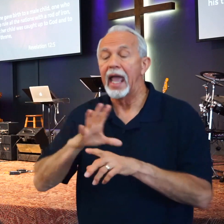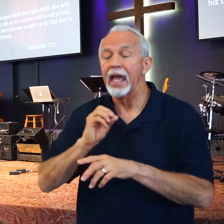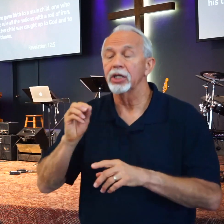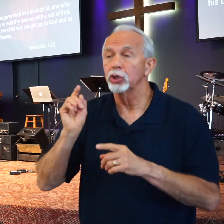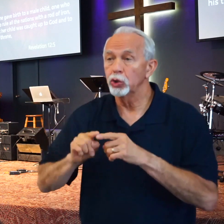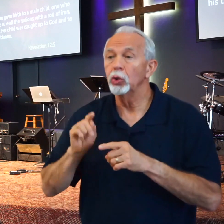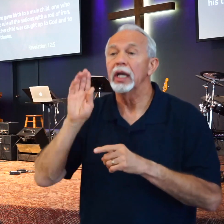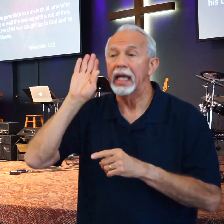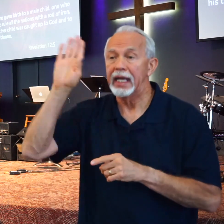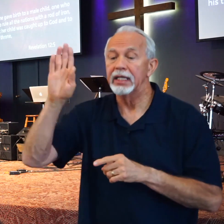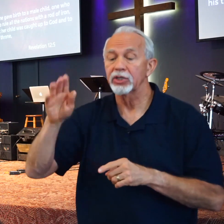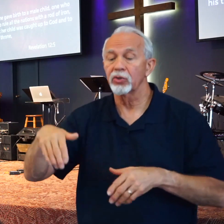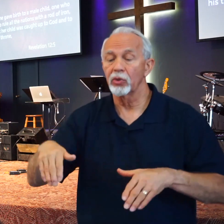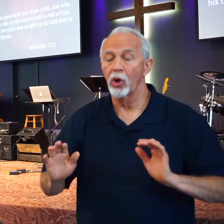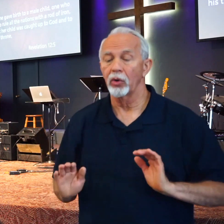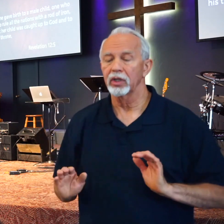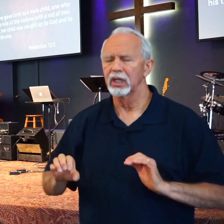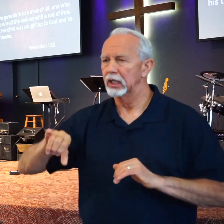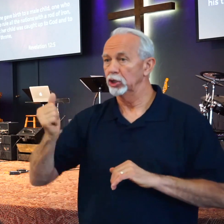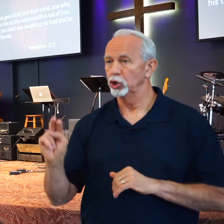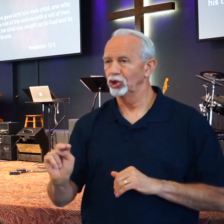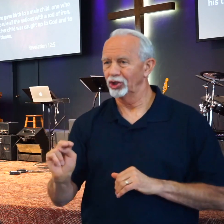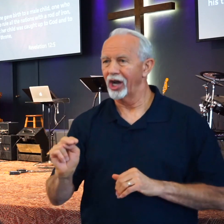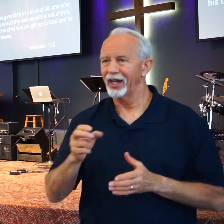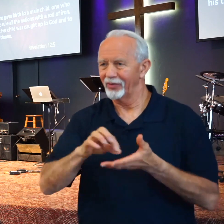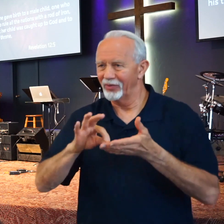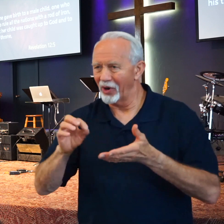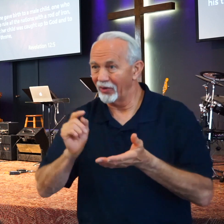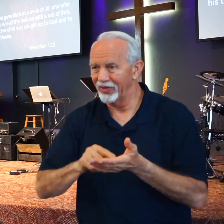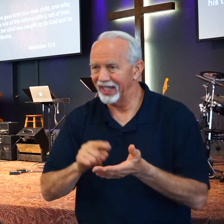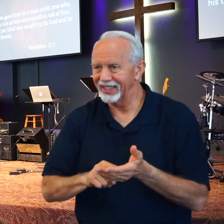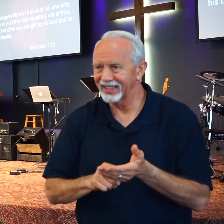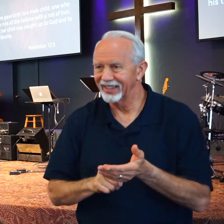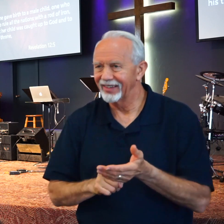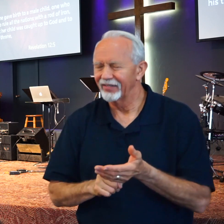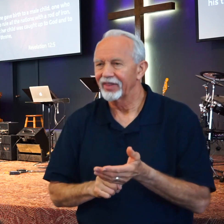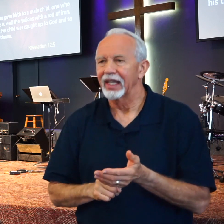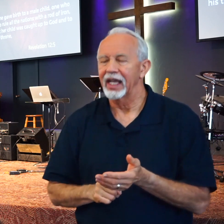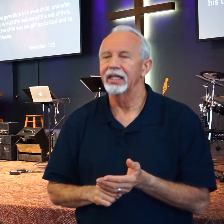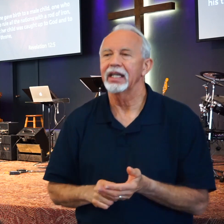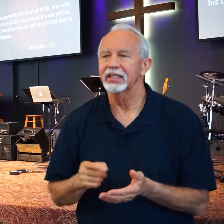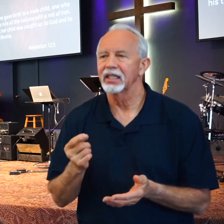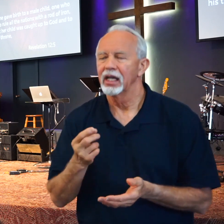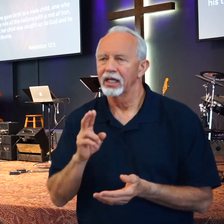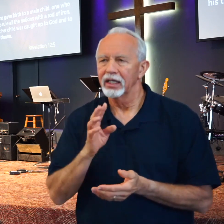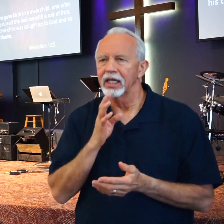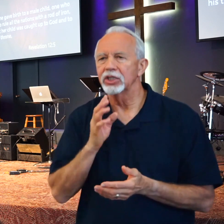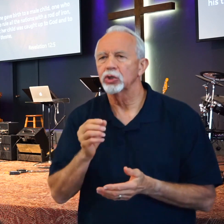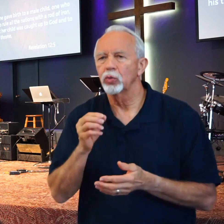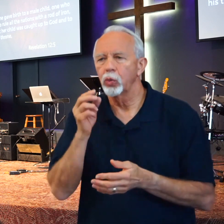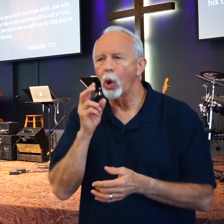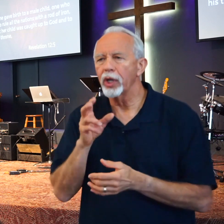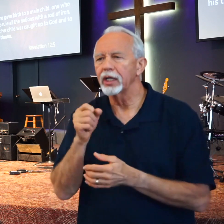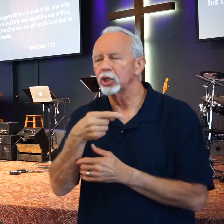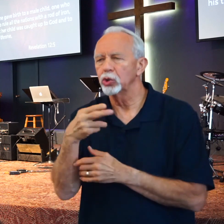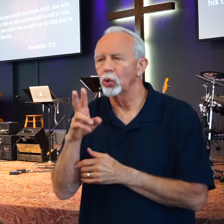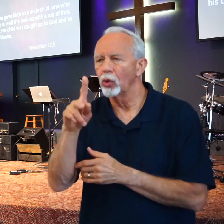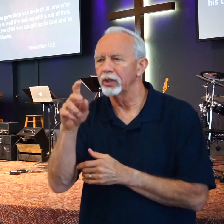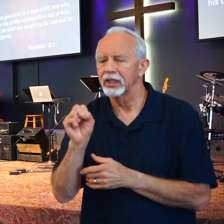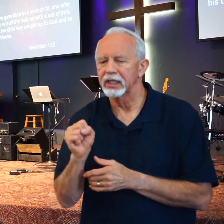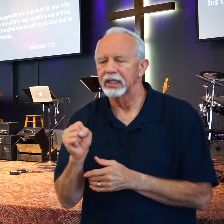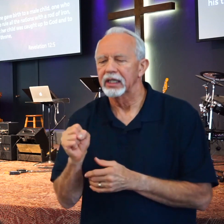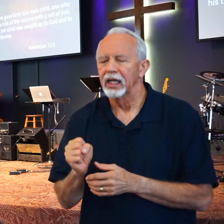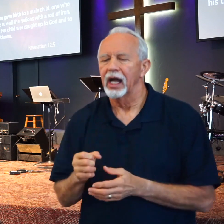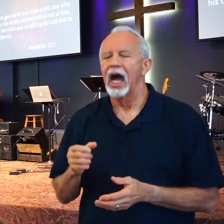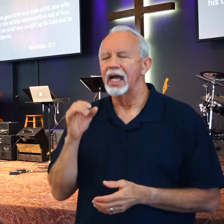throne." It's interesting, John writing this, he's actually quoting Isaiah. And in Isaiah, it says, "She gave birth